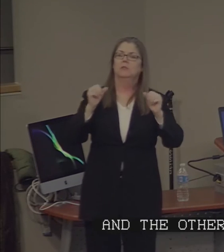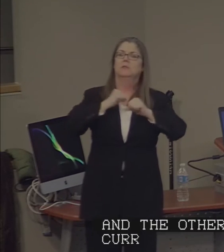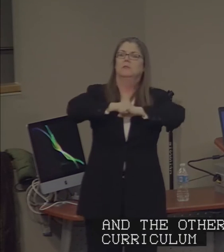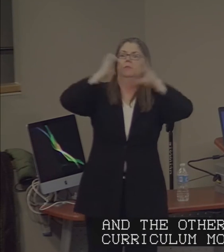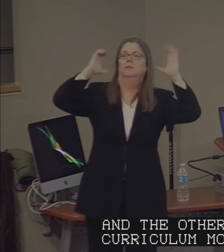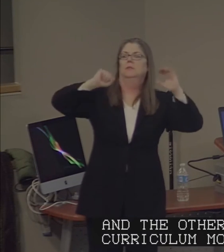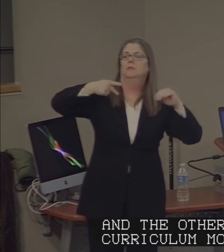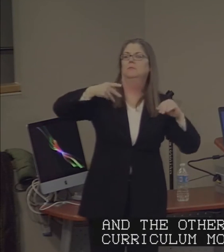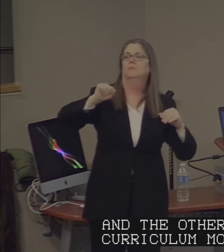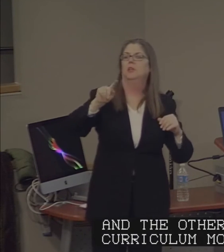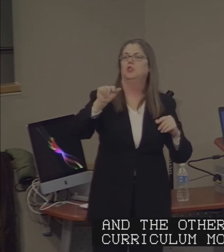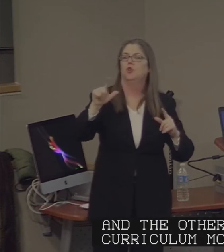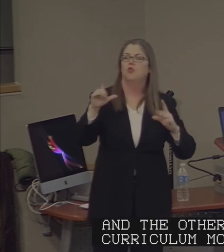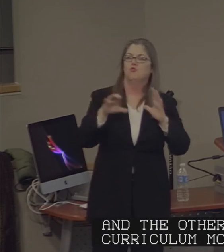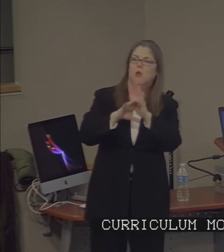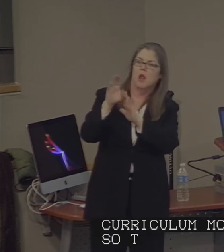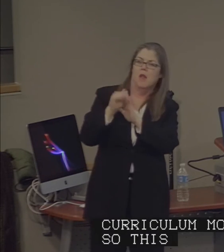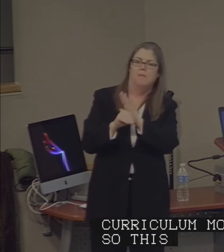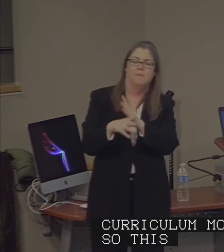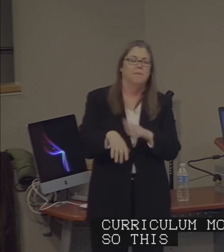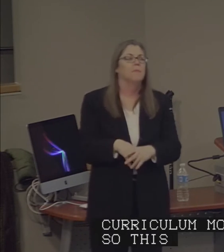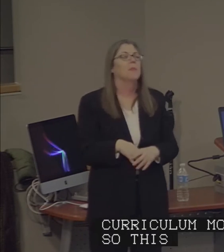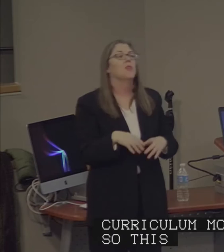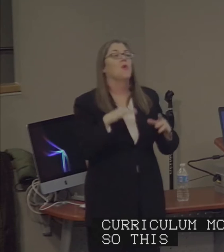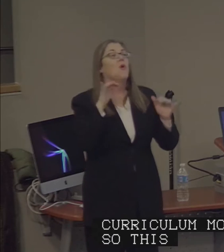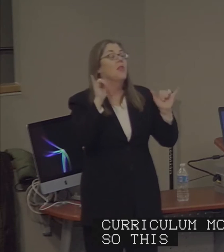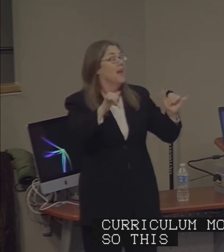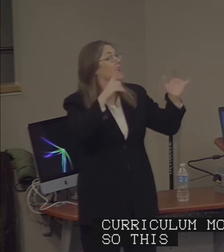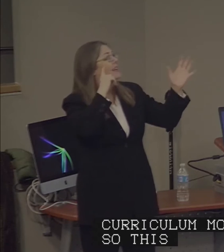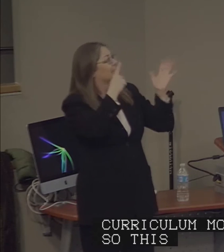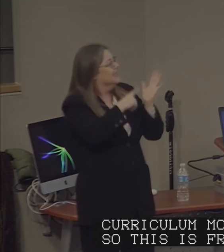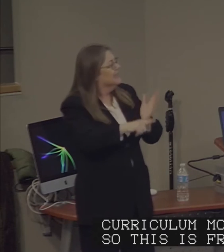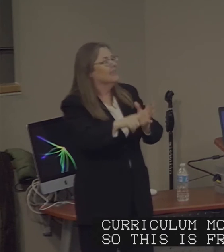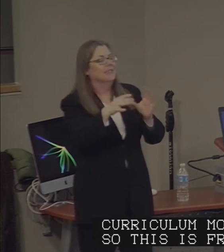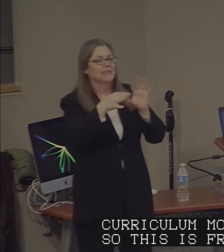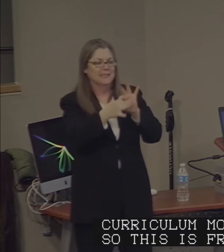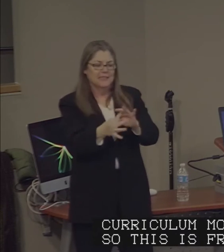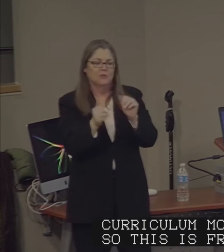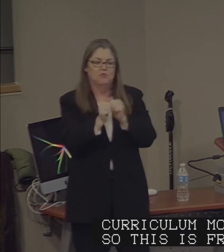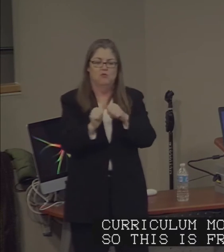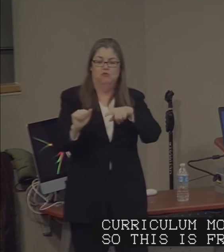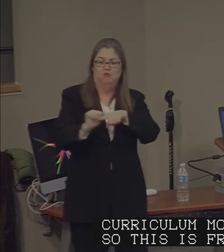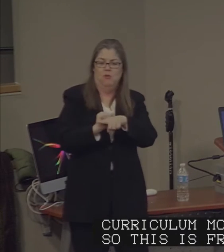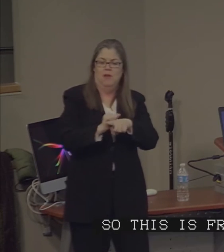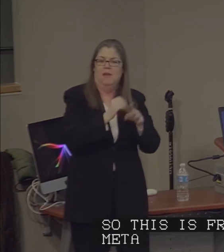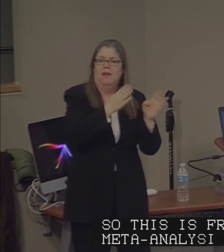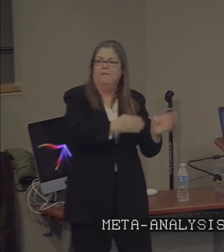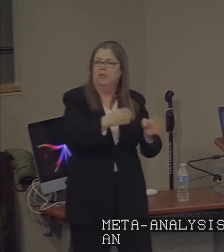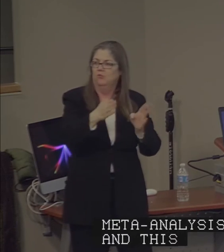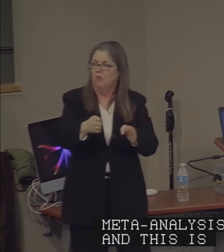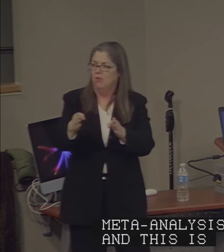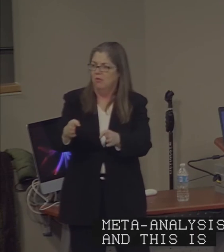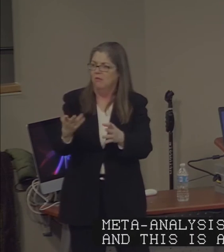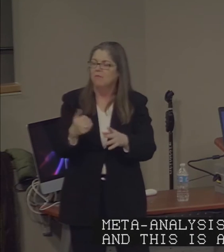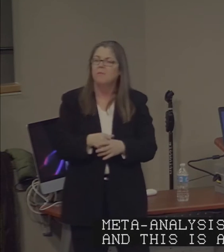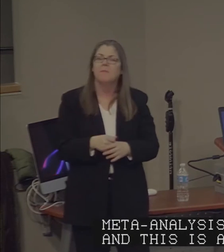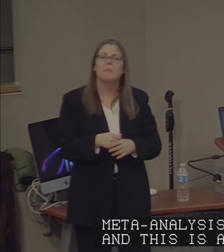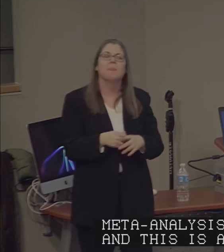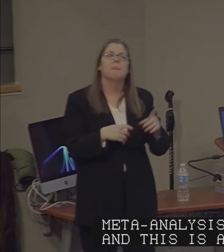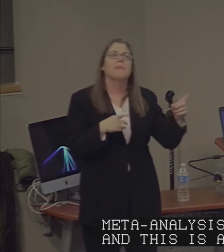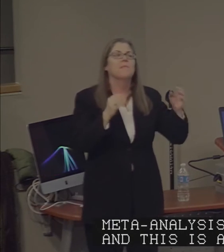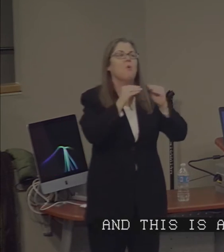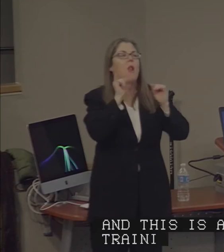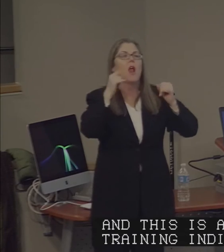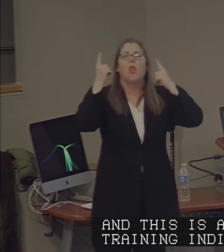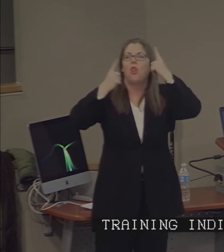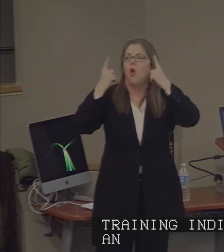the meta-analysis, and this is about the idea of training individuals. And it's kind of a thought experiment. You